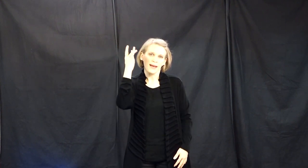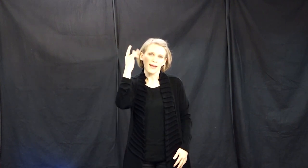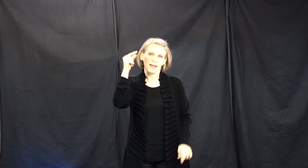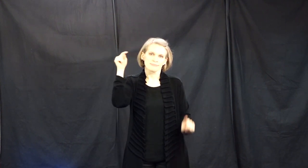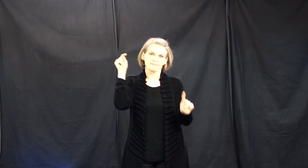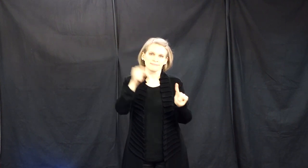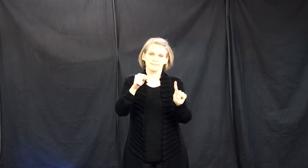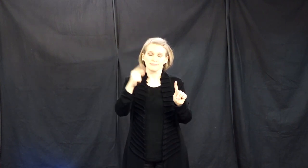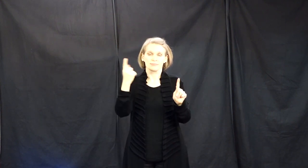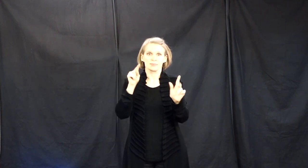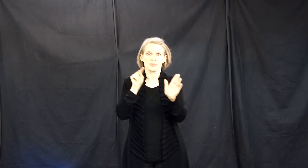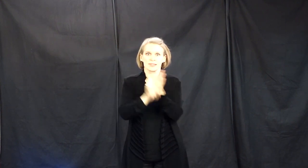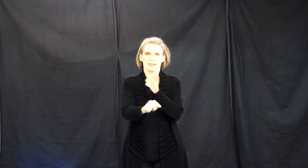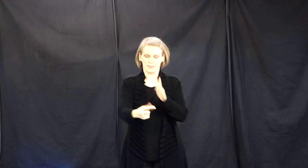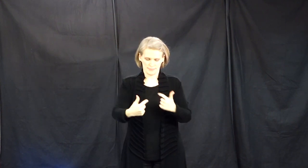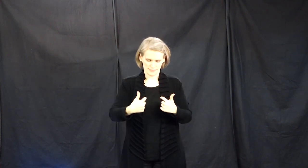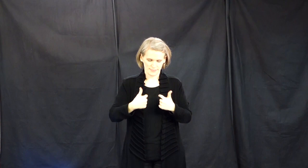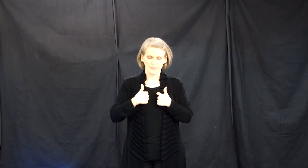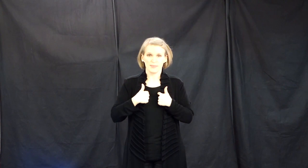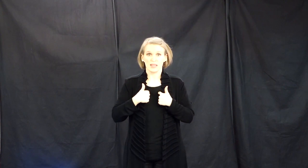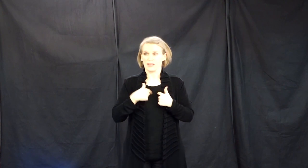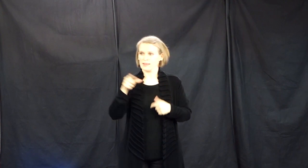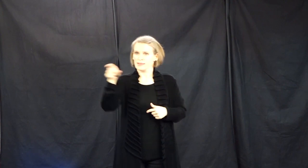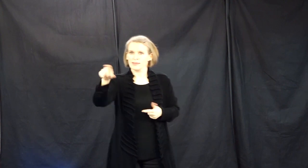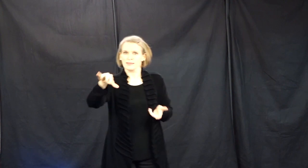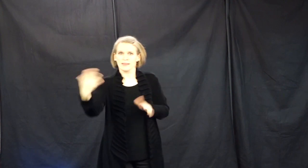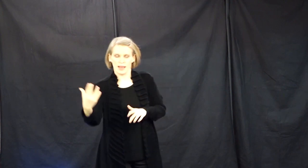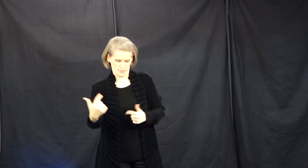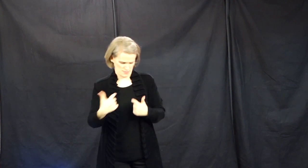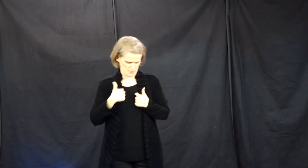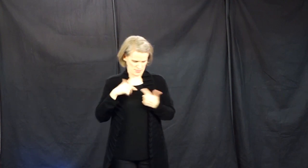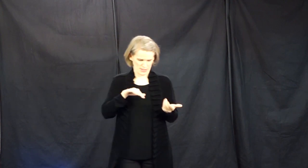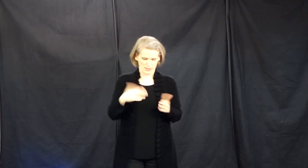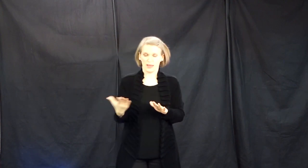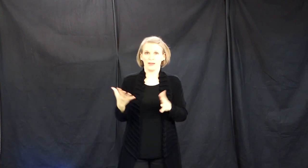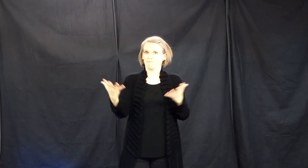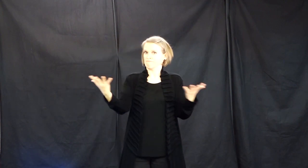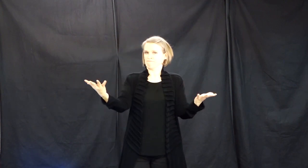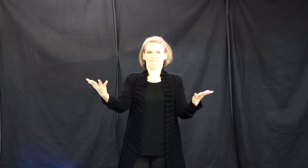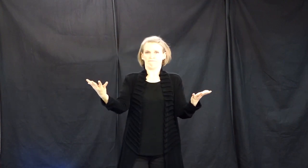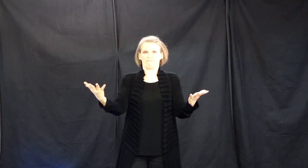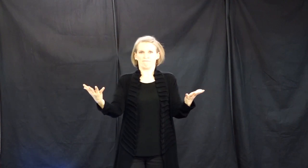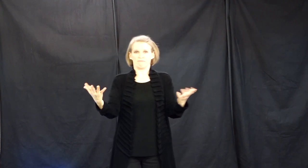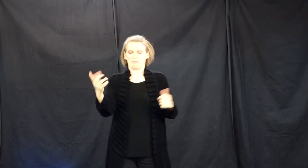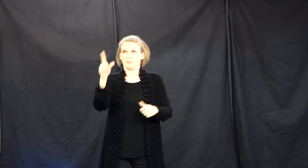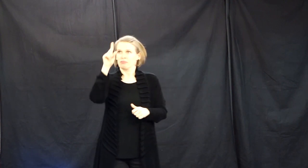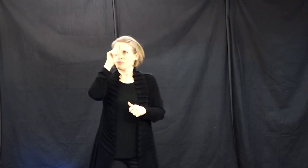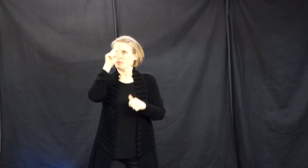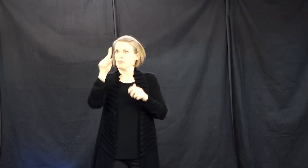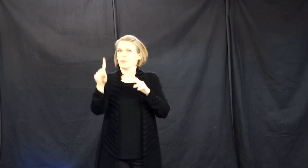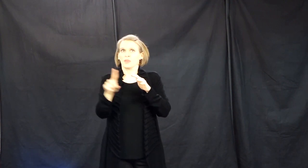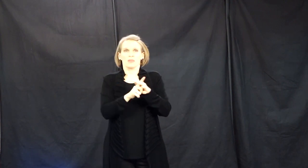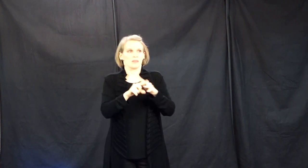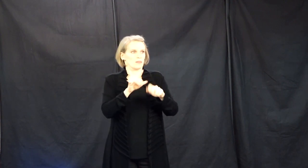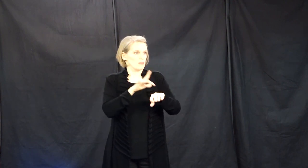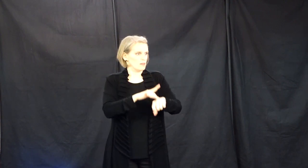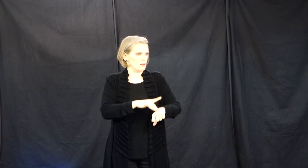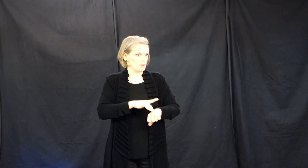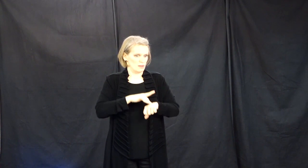him or me. The world will never be the same. I had only one thought before the slaughter. This man will not make an orphan of